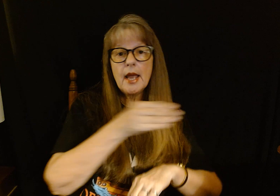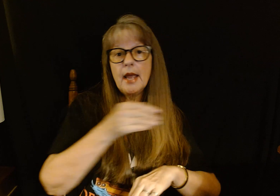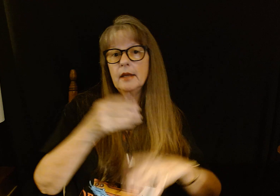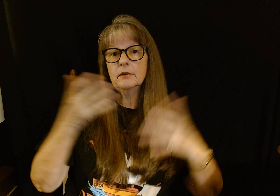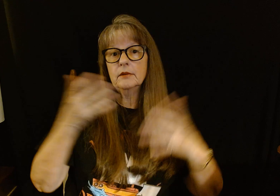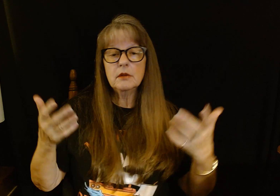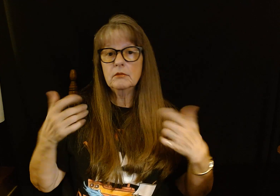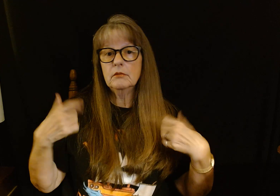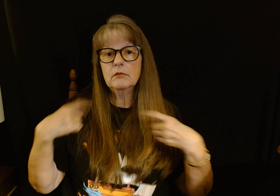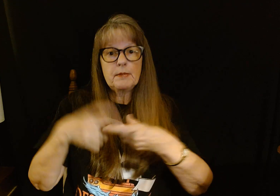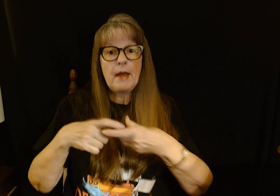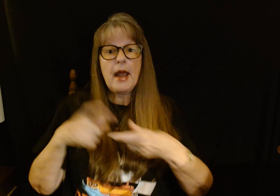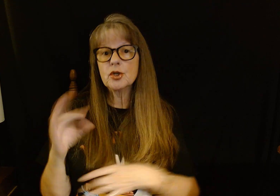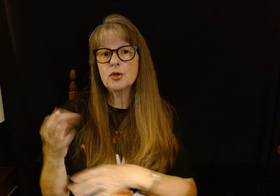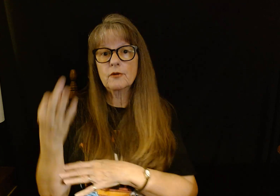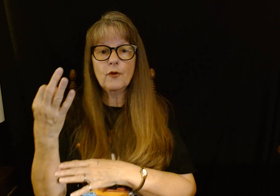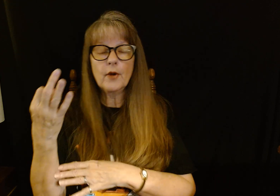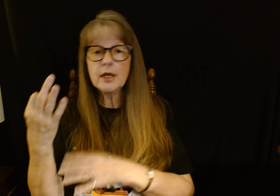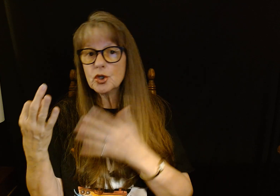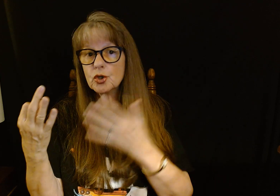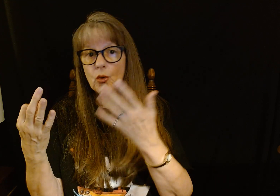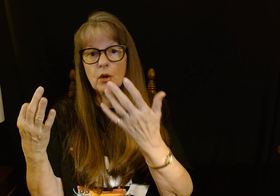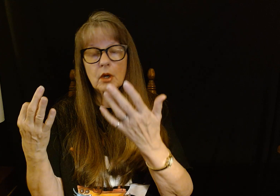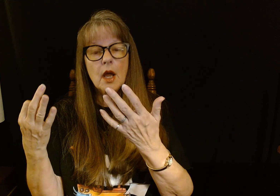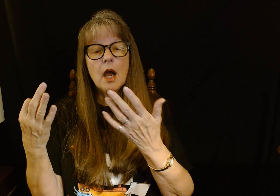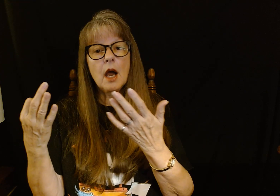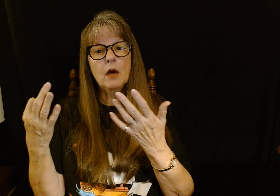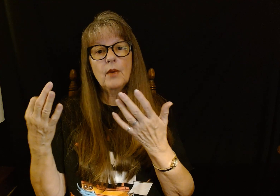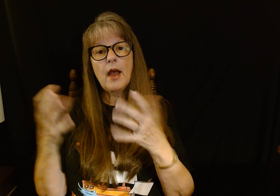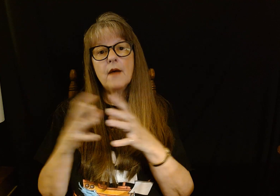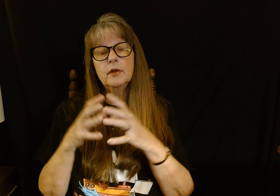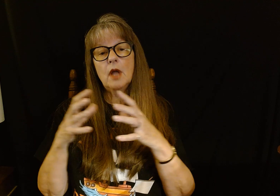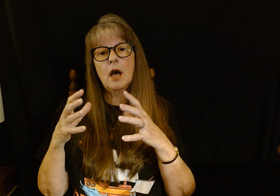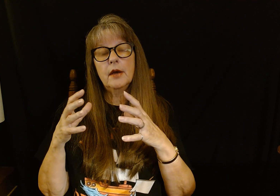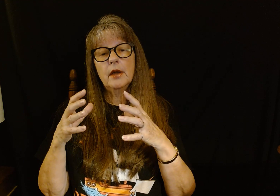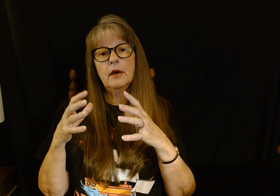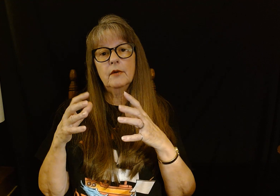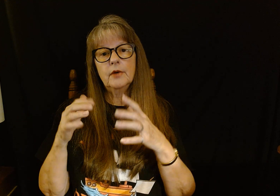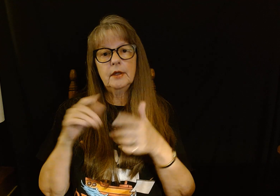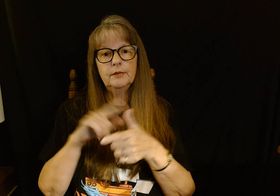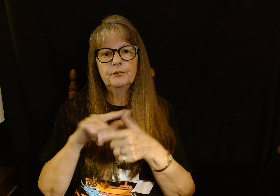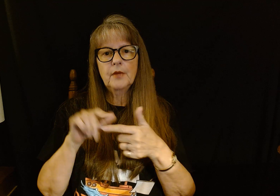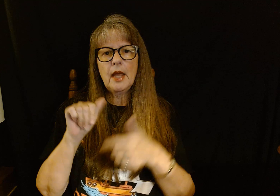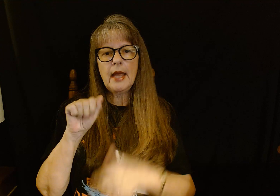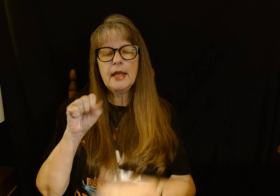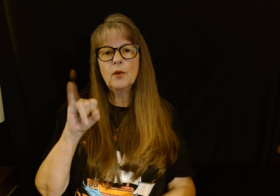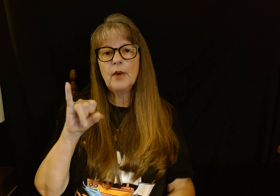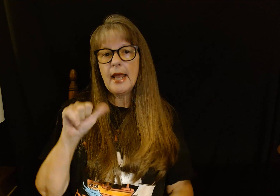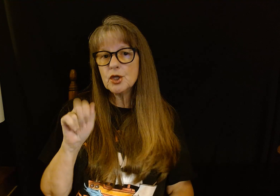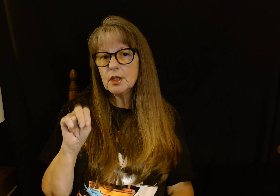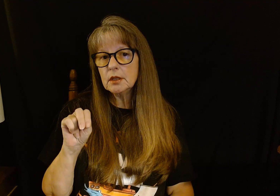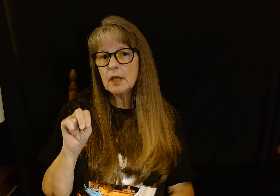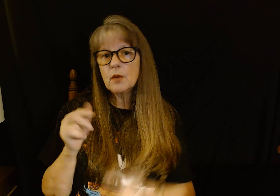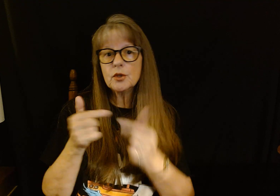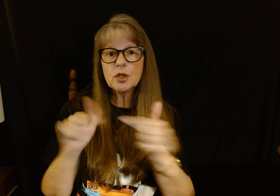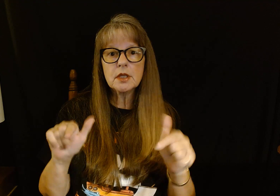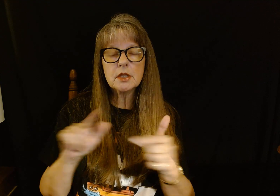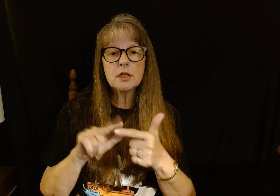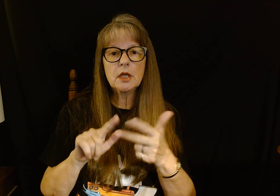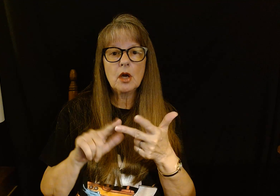and Spanish or French, or we have a lot of Asian languages and also